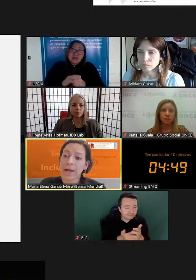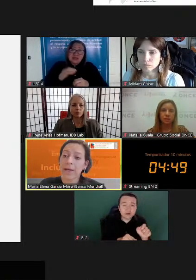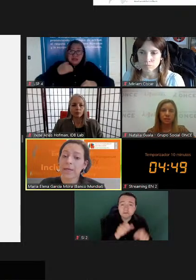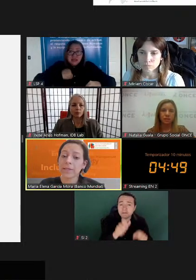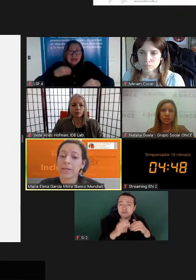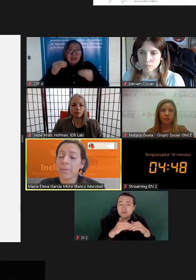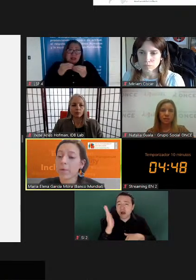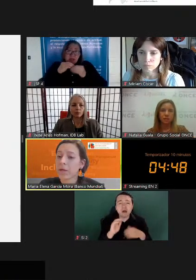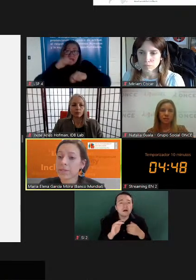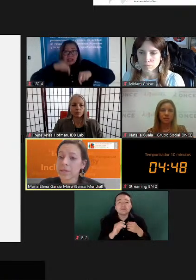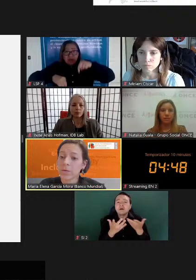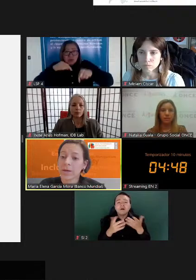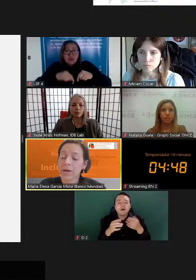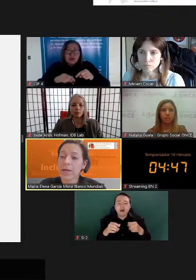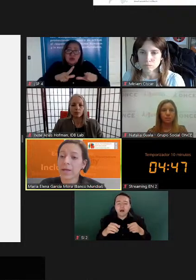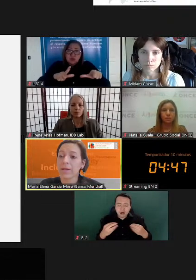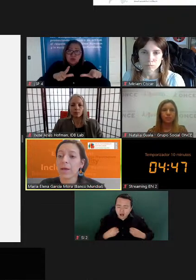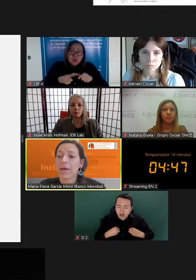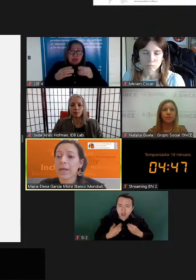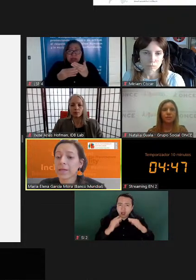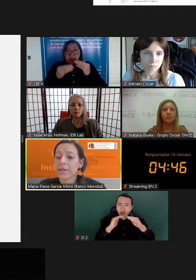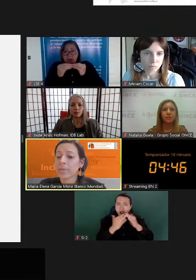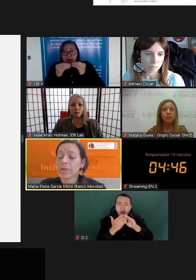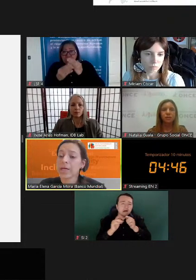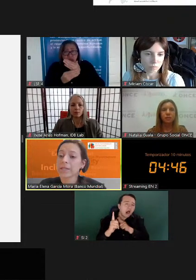disabilities live living marginal